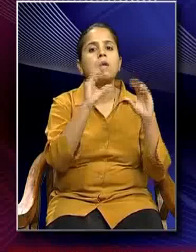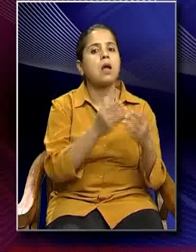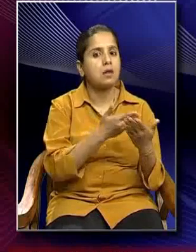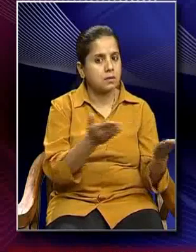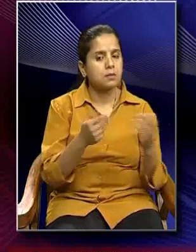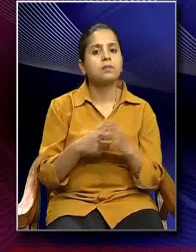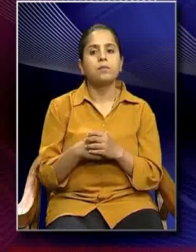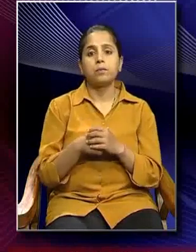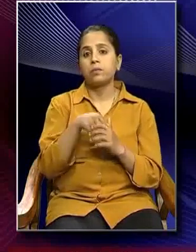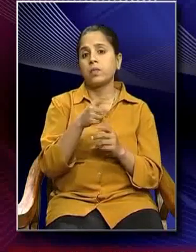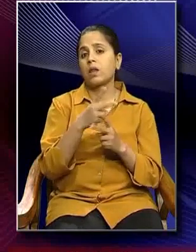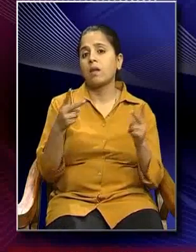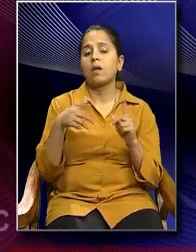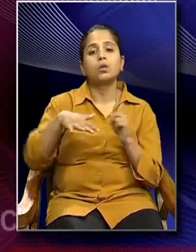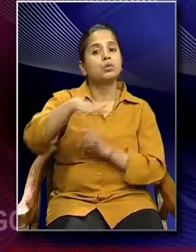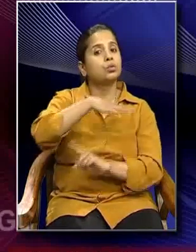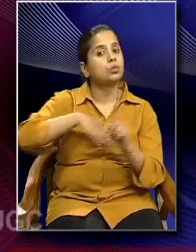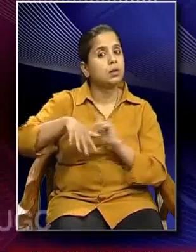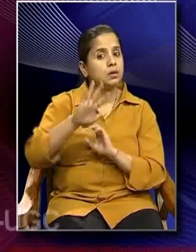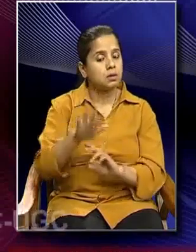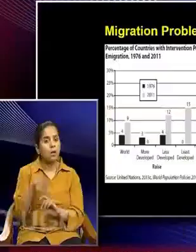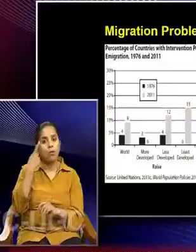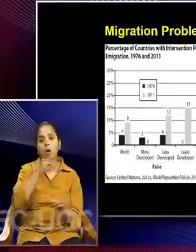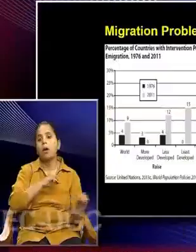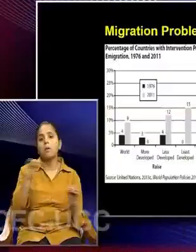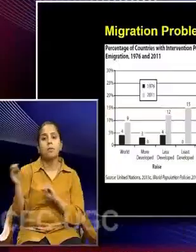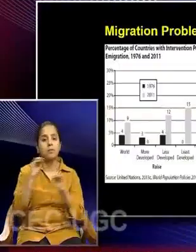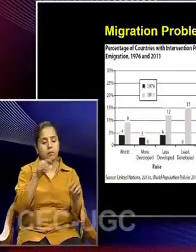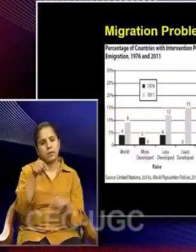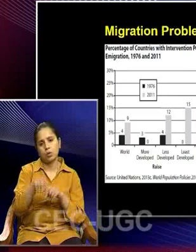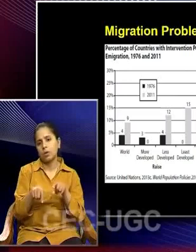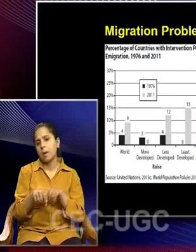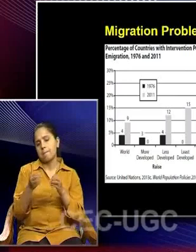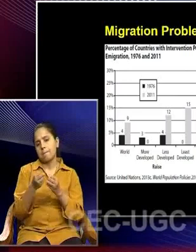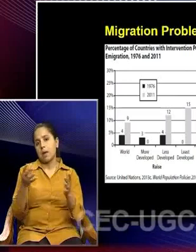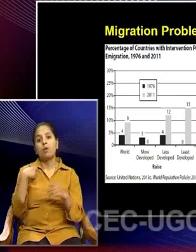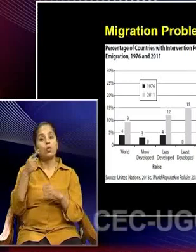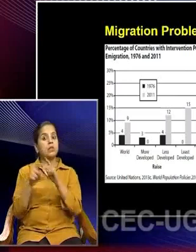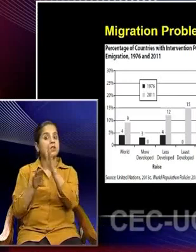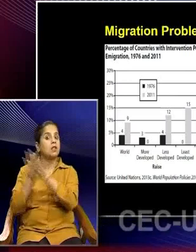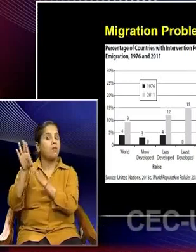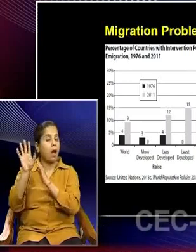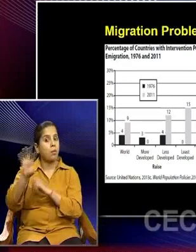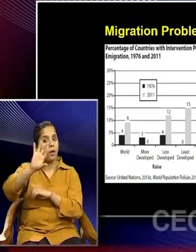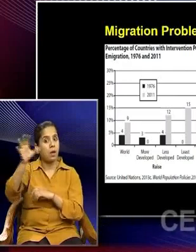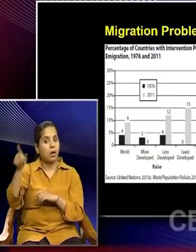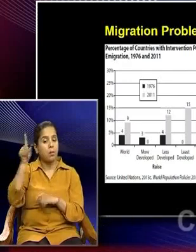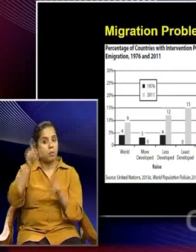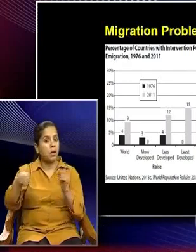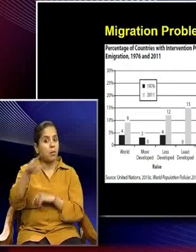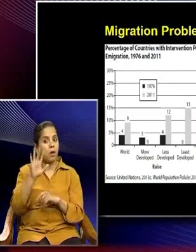So there are different situations for immigration. Today most developed countries have the intervention